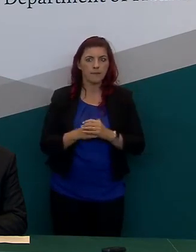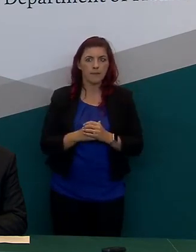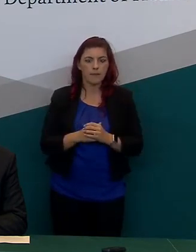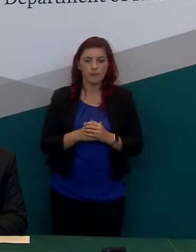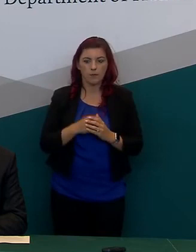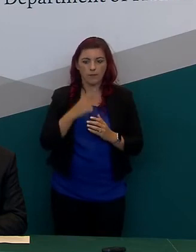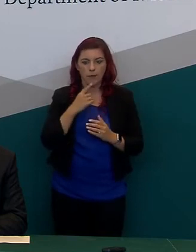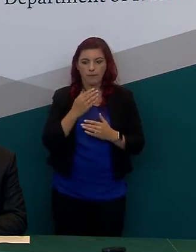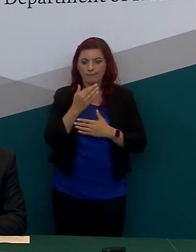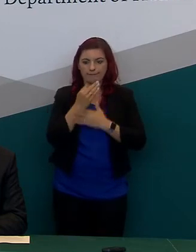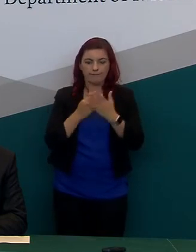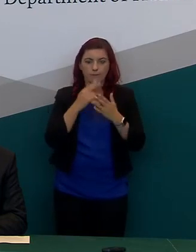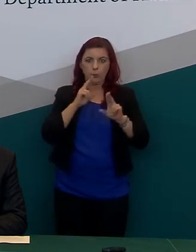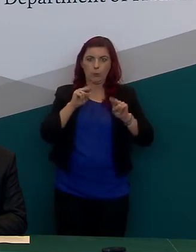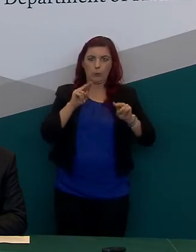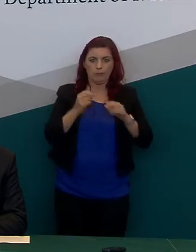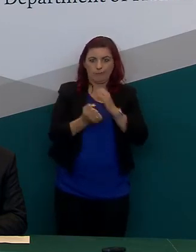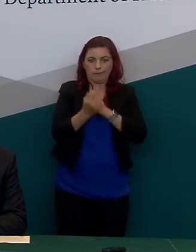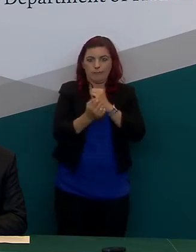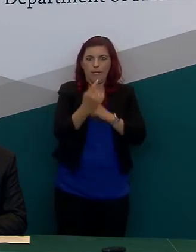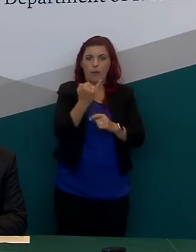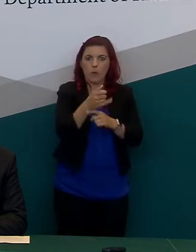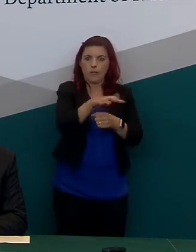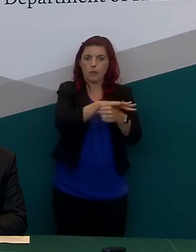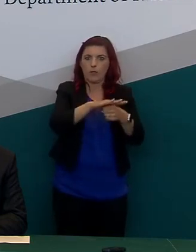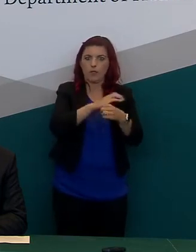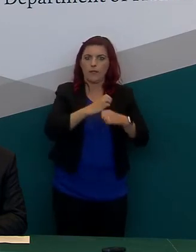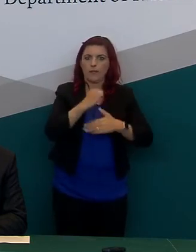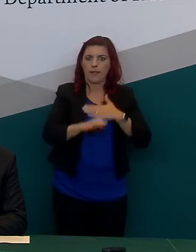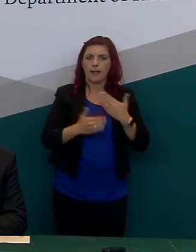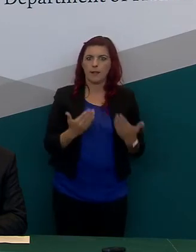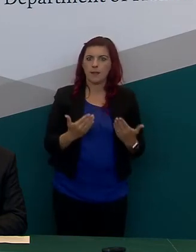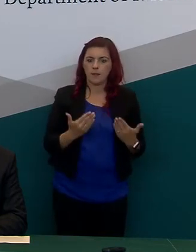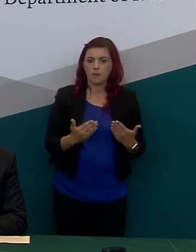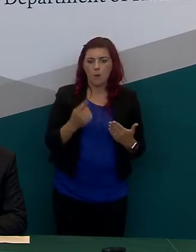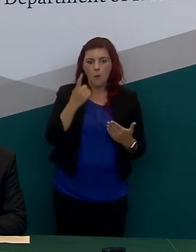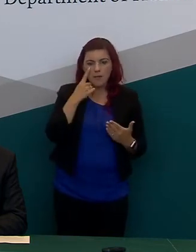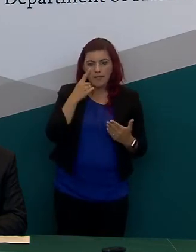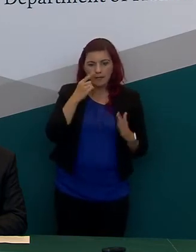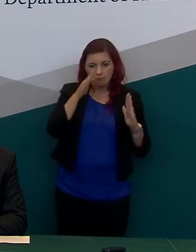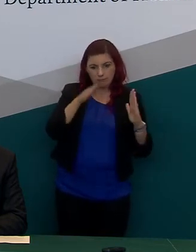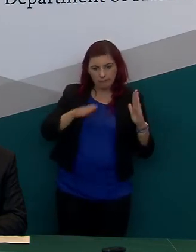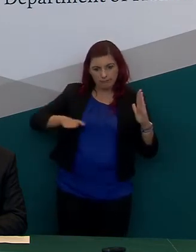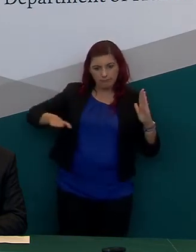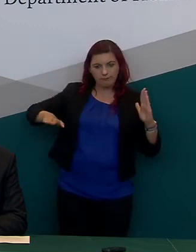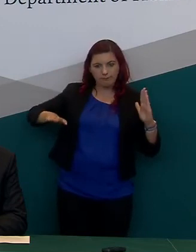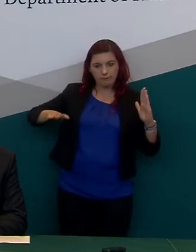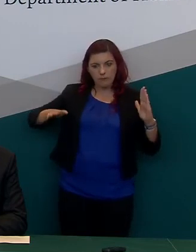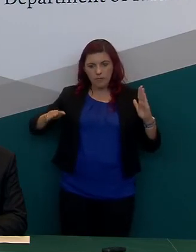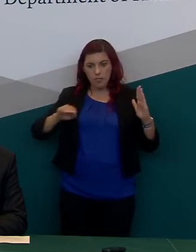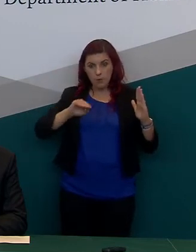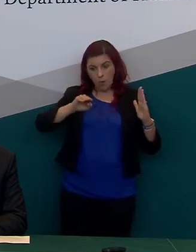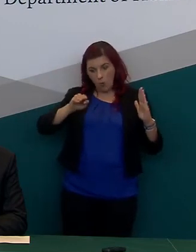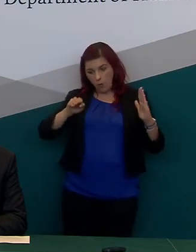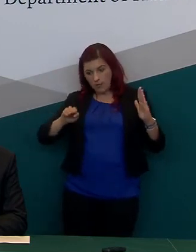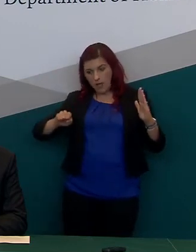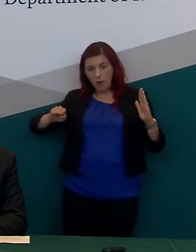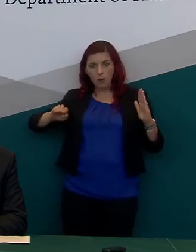per day emerging in those contexts. So we're seeing a slow decline in cases in all